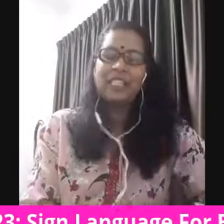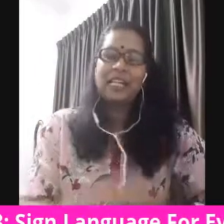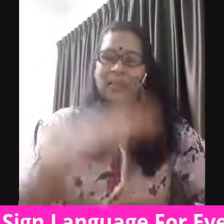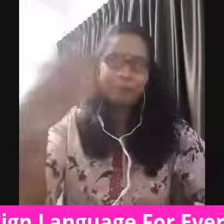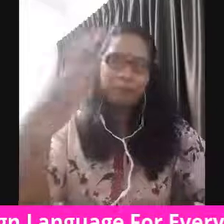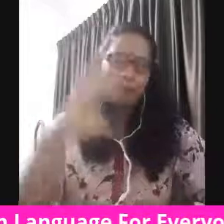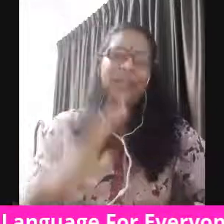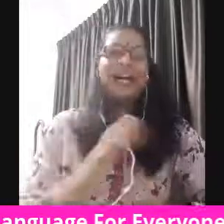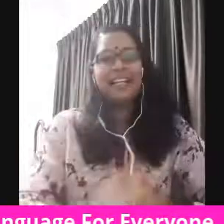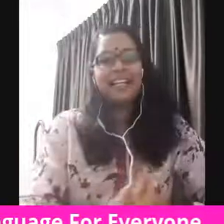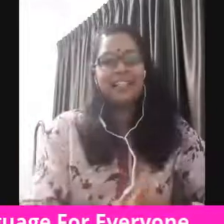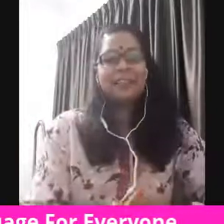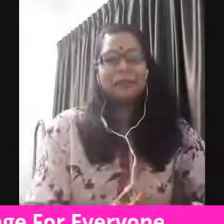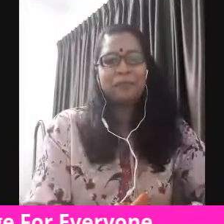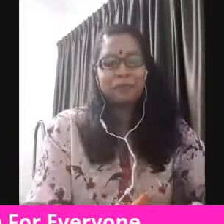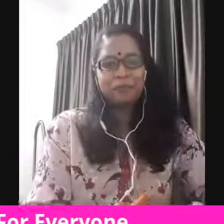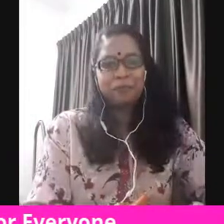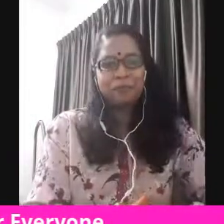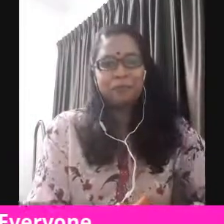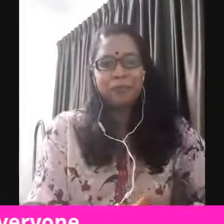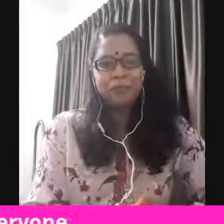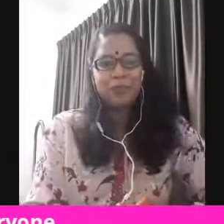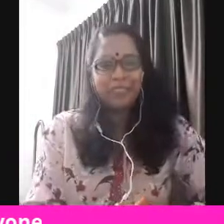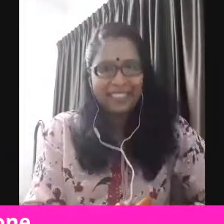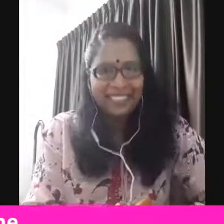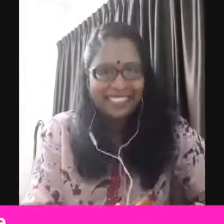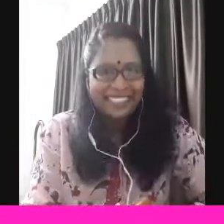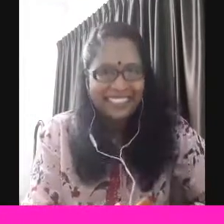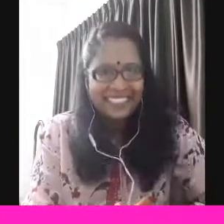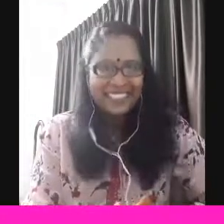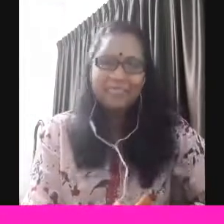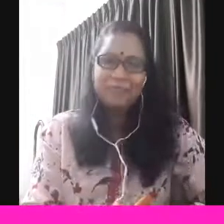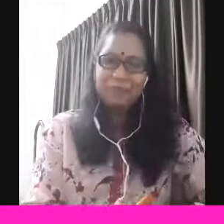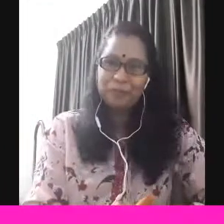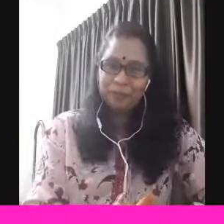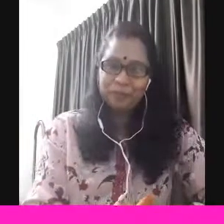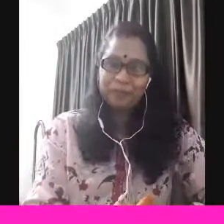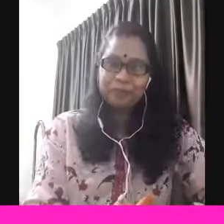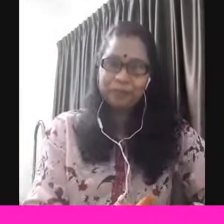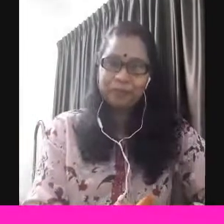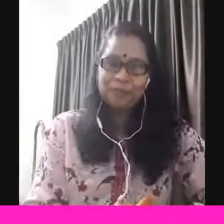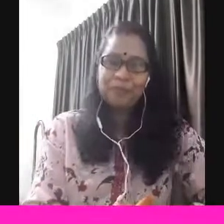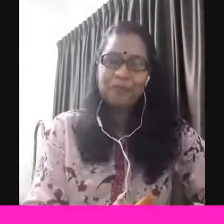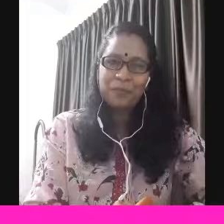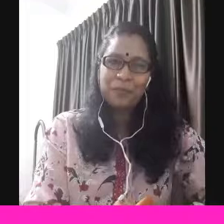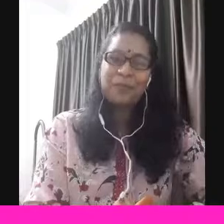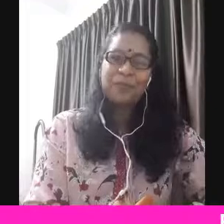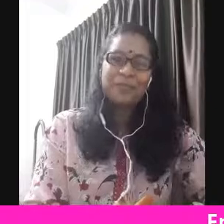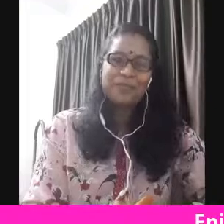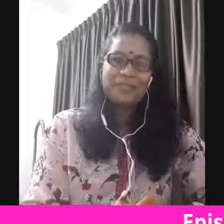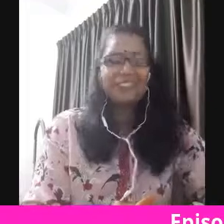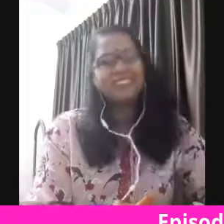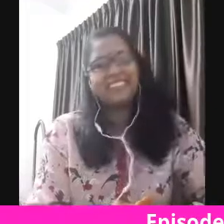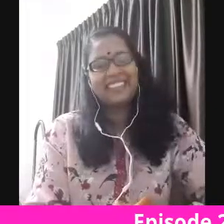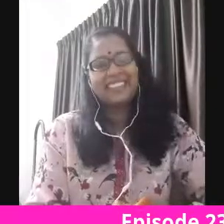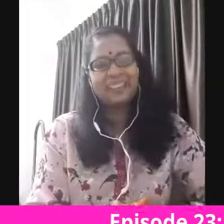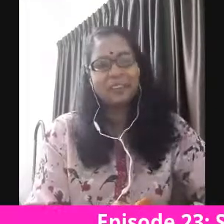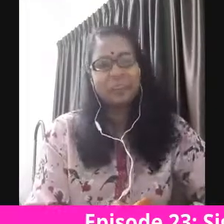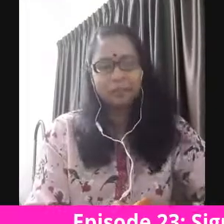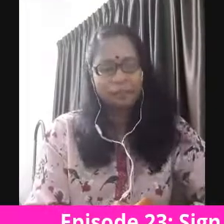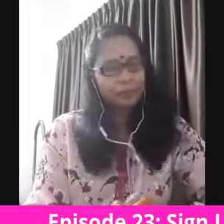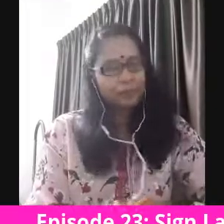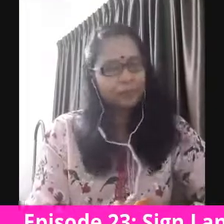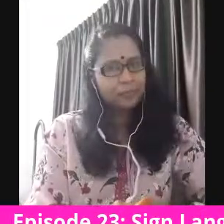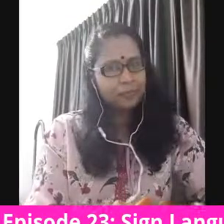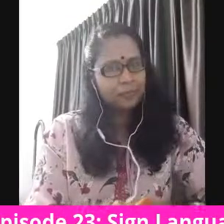We just Okay. uh, Uh-huh. So It's meaning, getting more and more interesting. So meaning to say, if